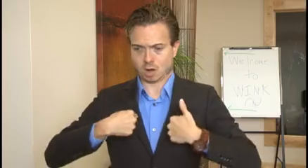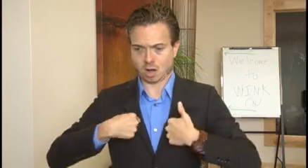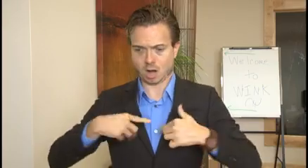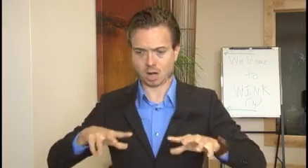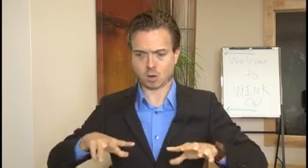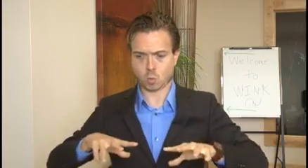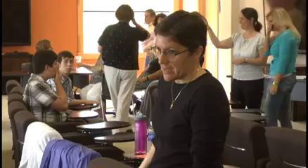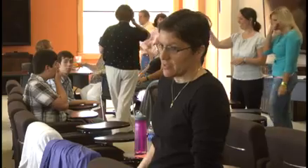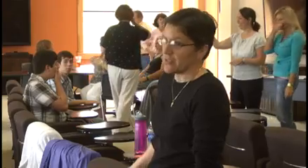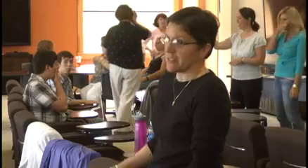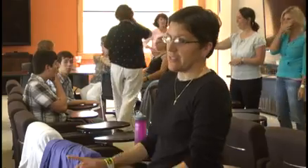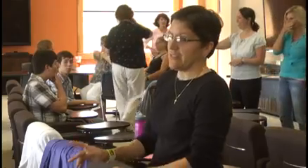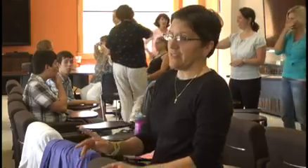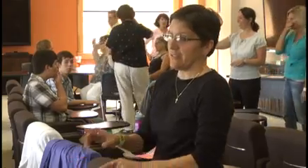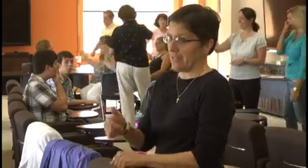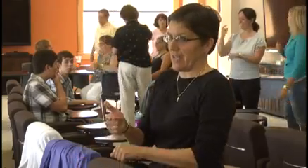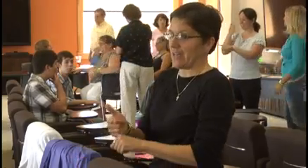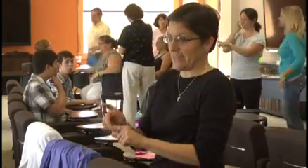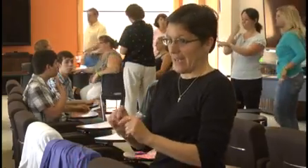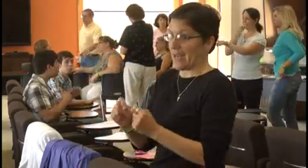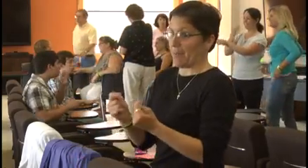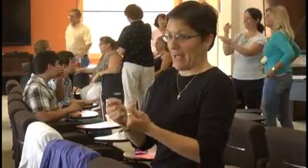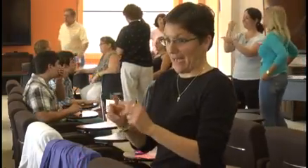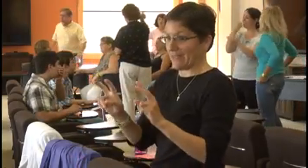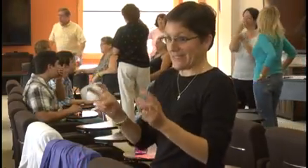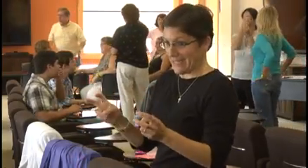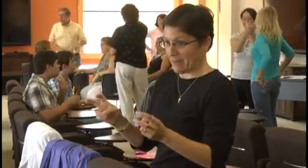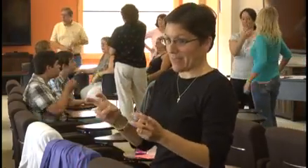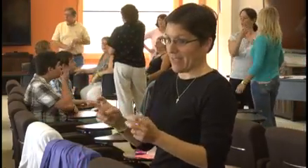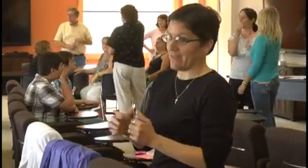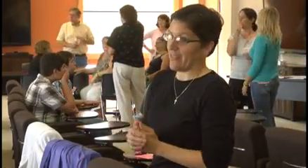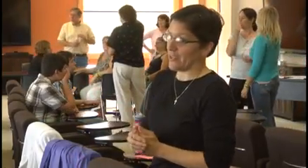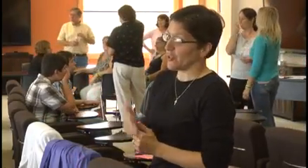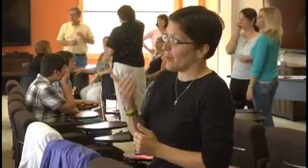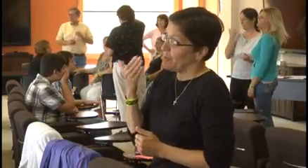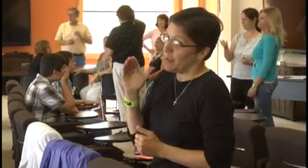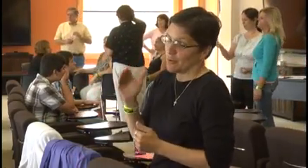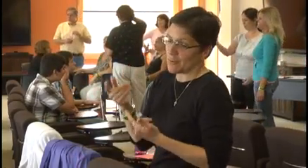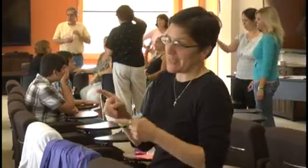complete. In Brewer, I'm Erin Thomas for ABC 7 and Fox 22.